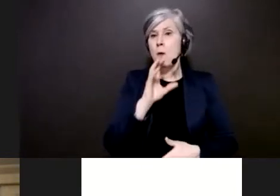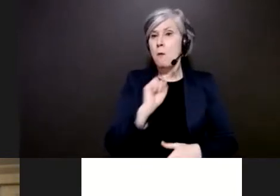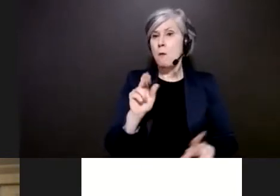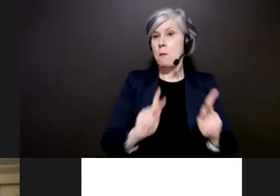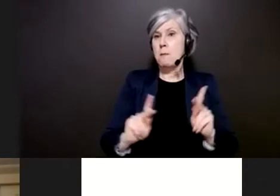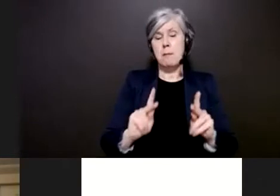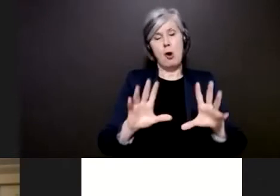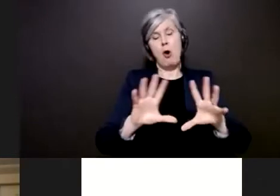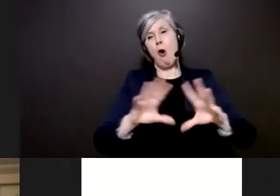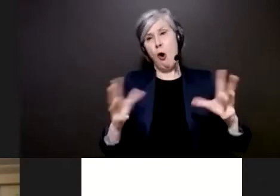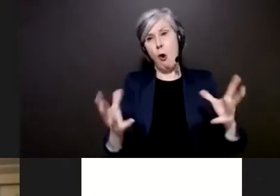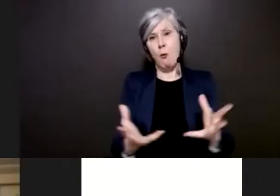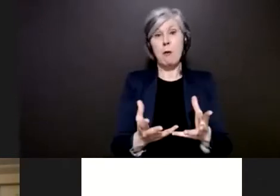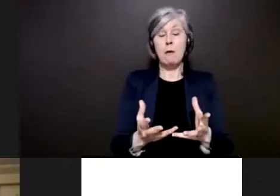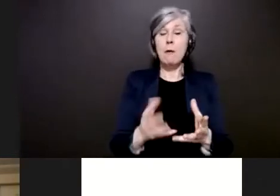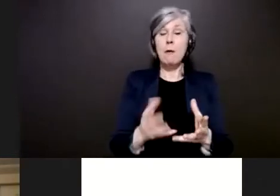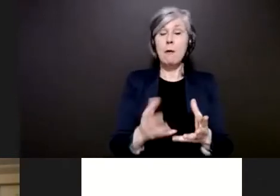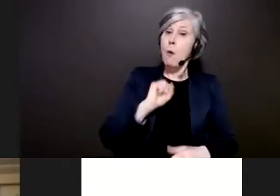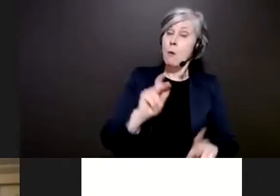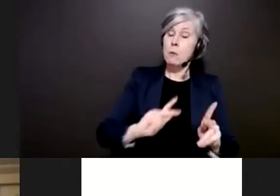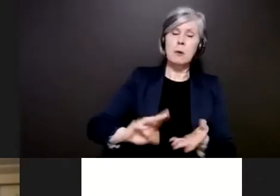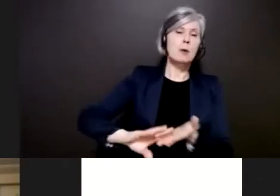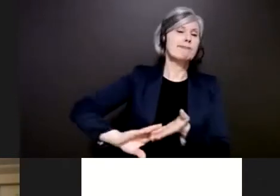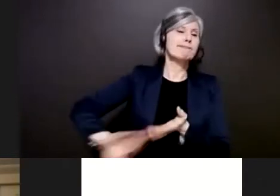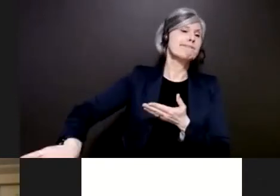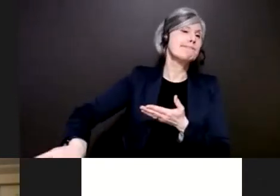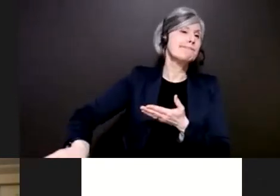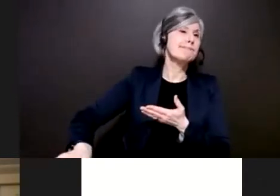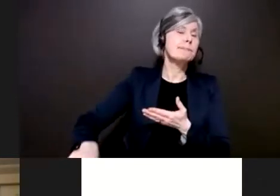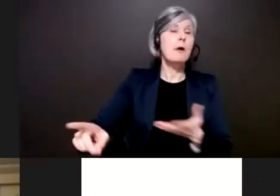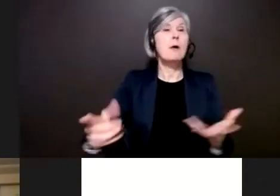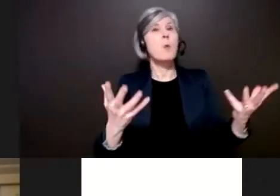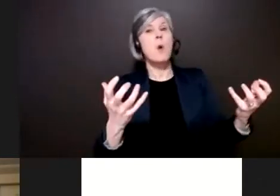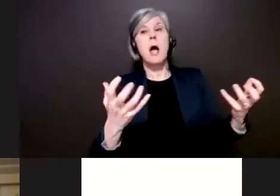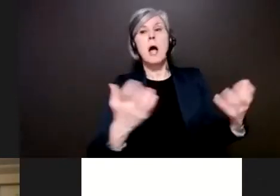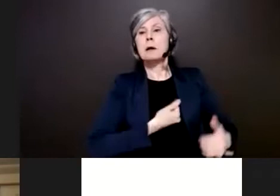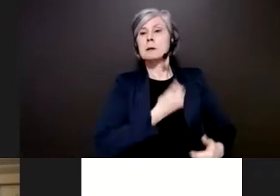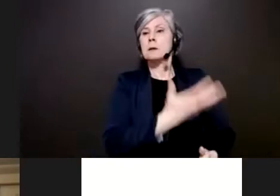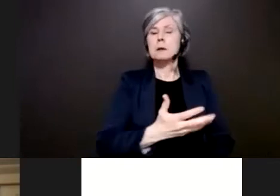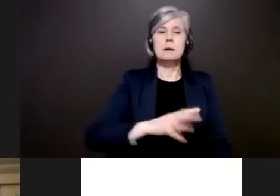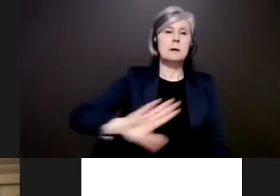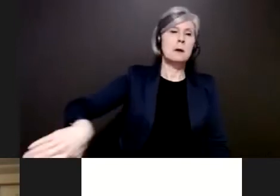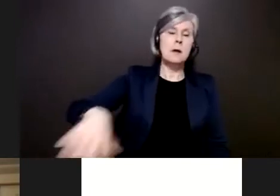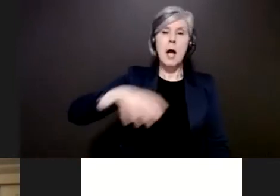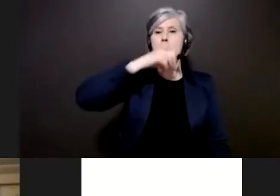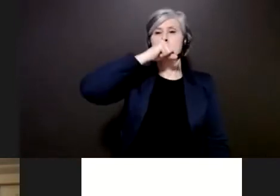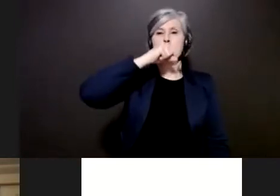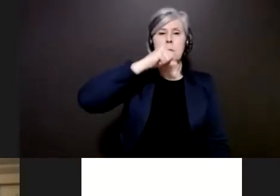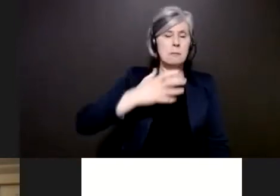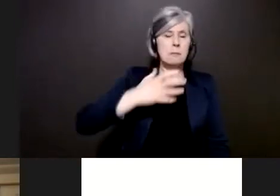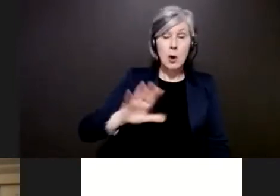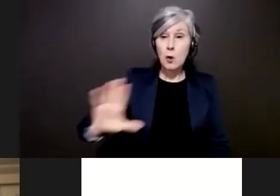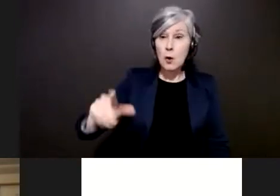behind, voiceless, invisible, and expendable. Their basic needs have been ignored, neglected, or